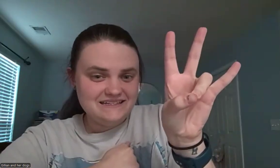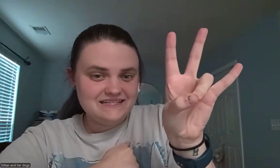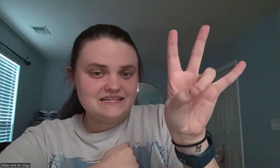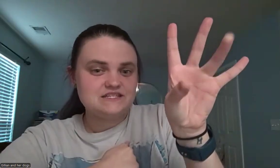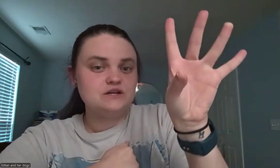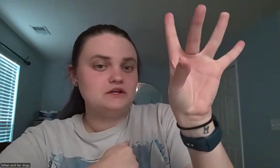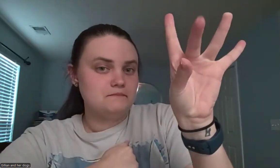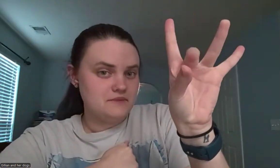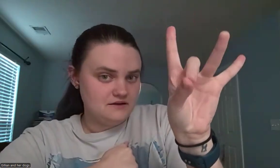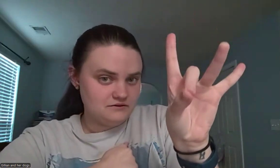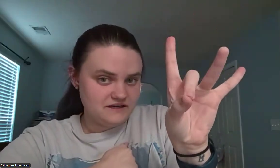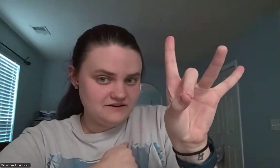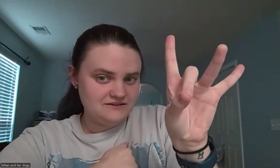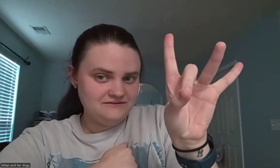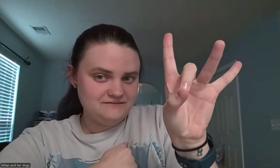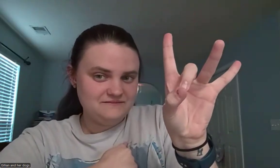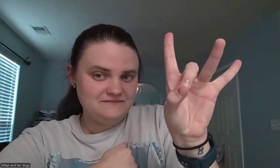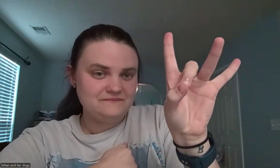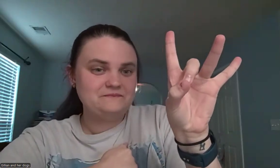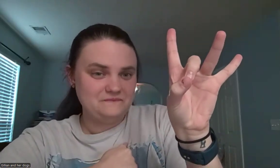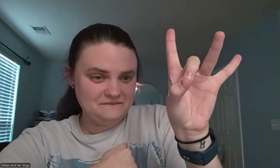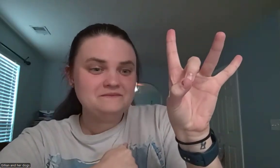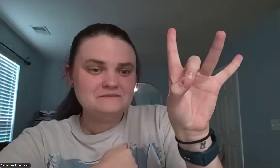Eight is going to be your middle finger. hmm